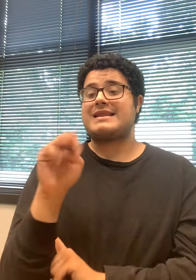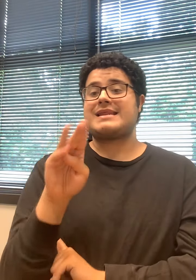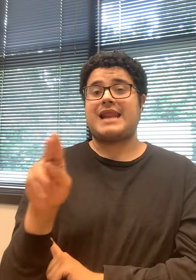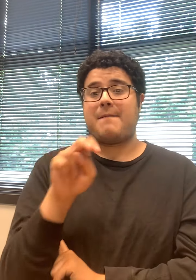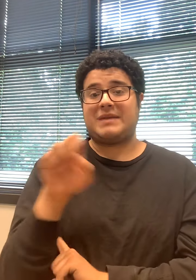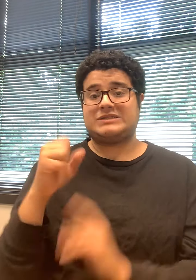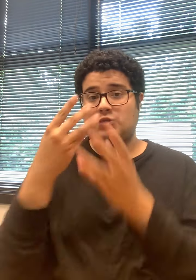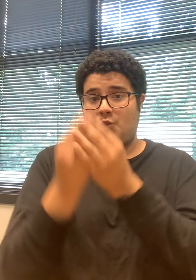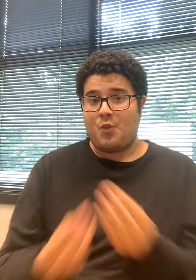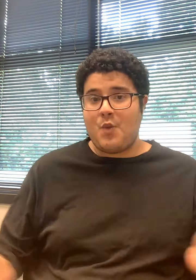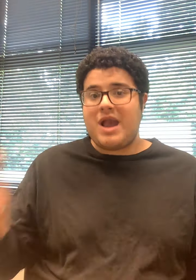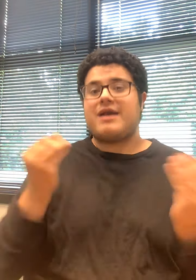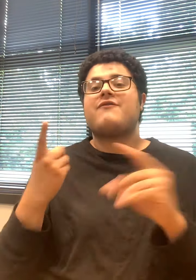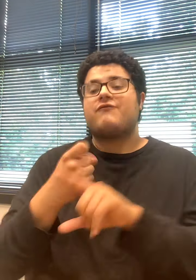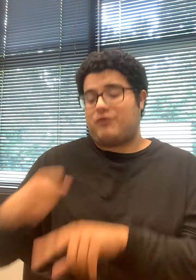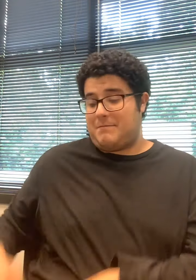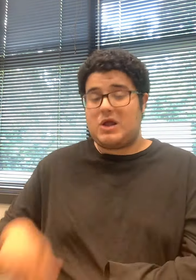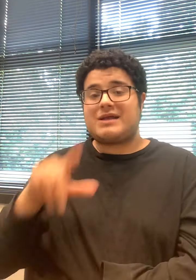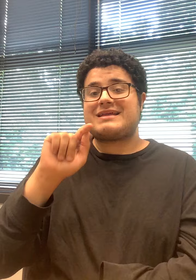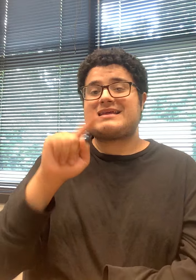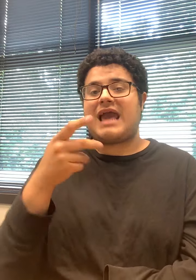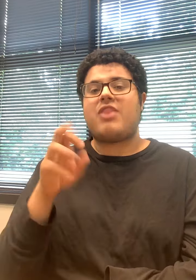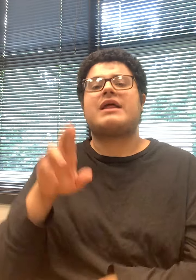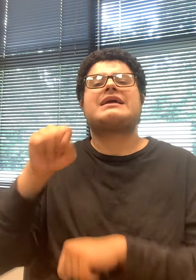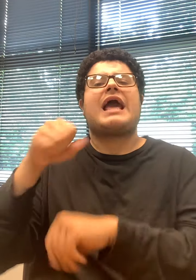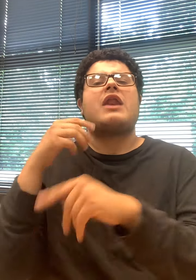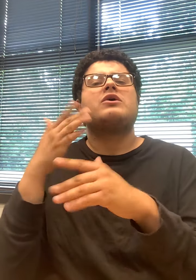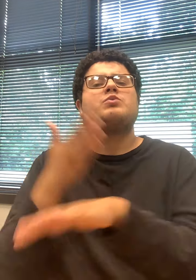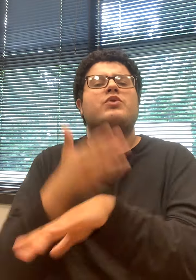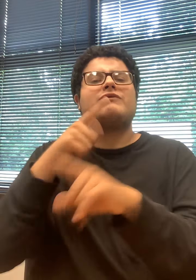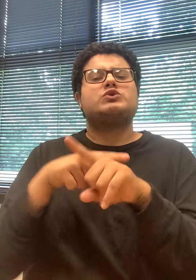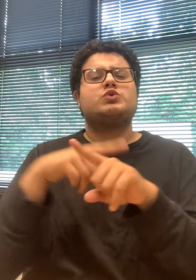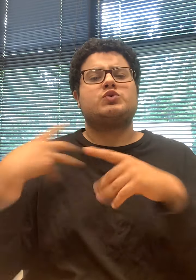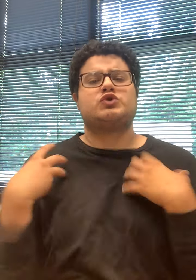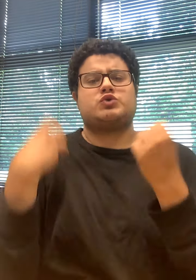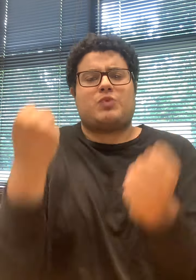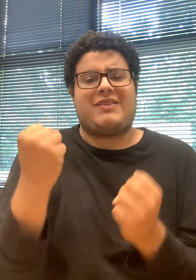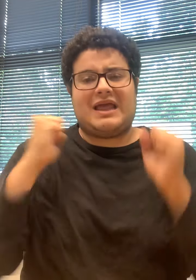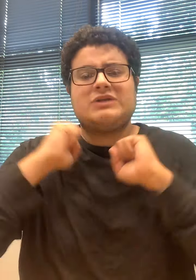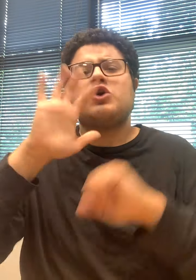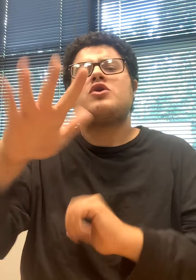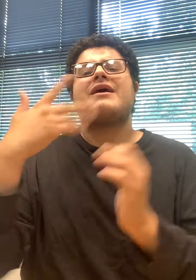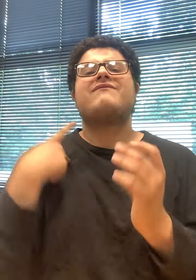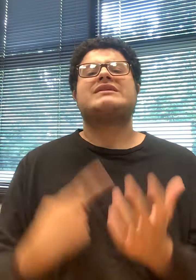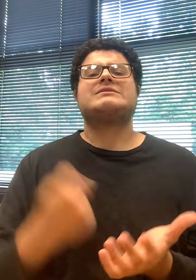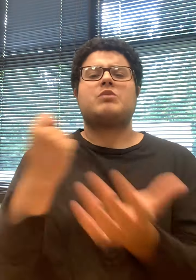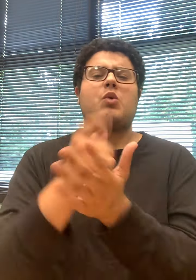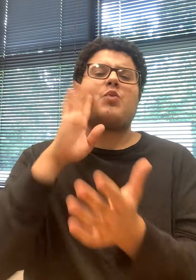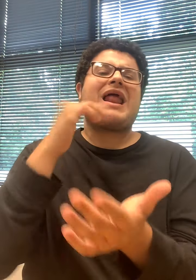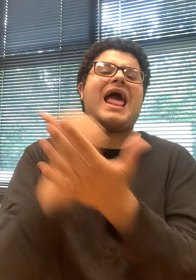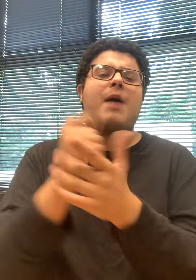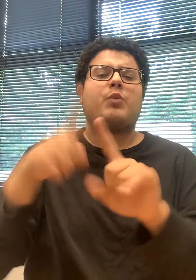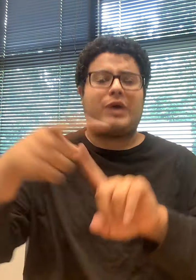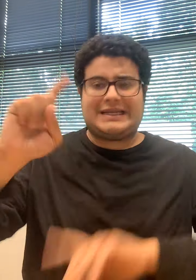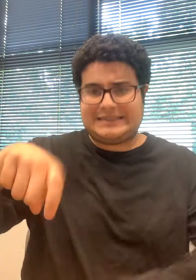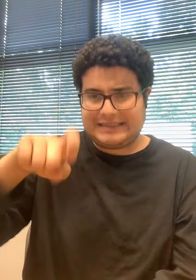nerve catheter wears off, you may progress to strengthening exercises. Your physical therapist will help you as you need it. Included in